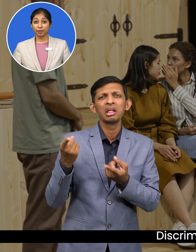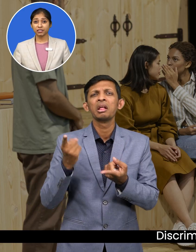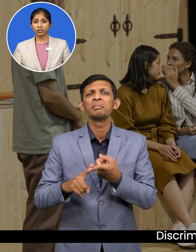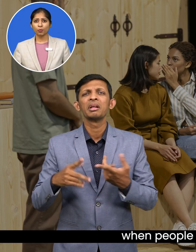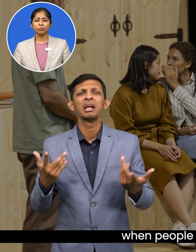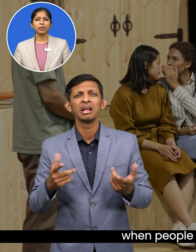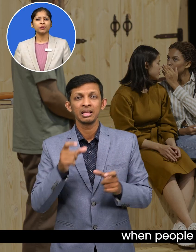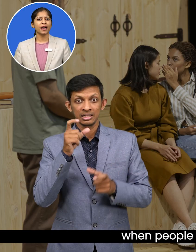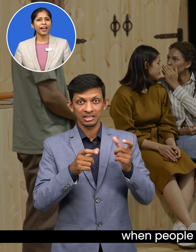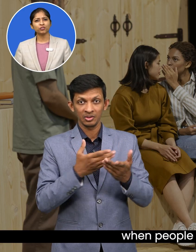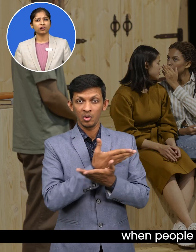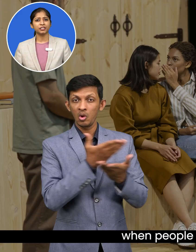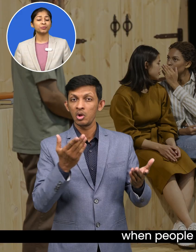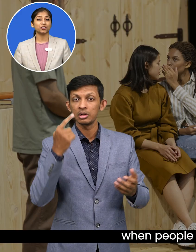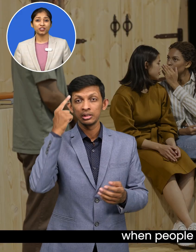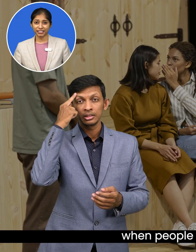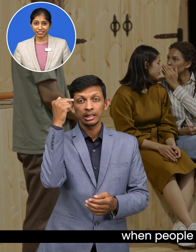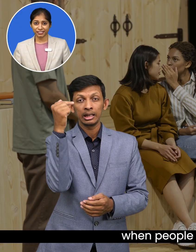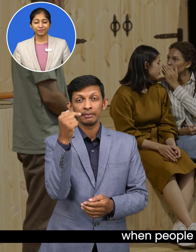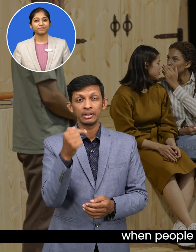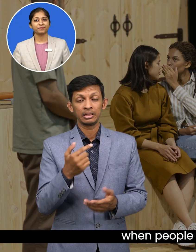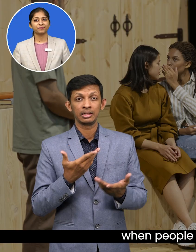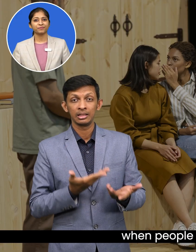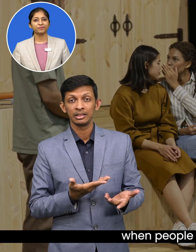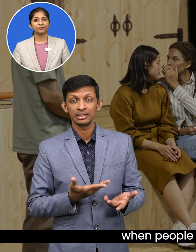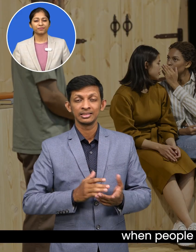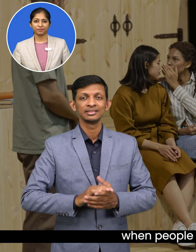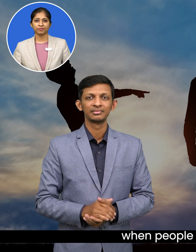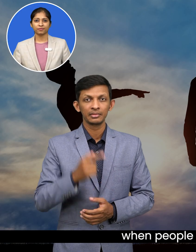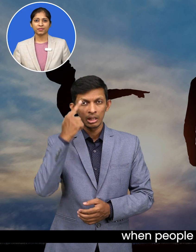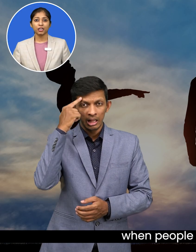Discrimination happens when people act on their prejudices.